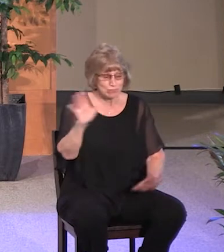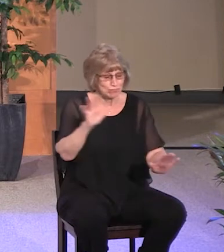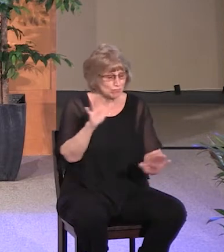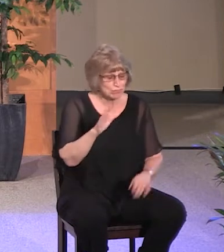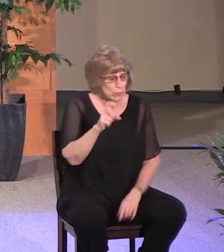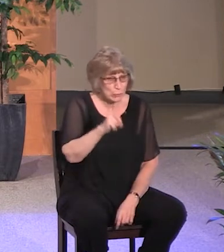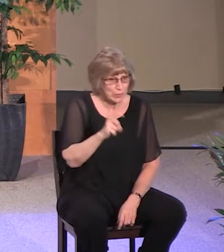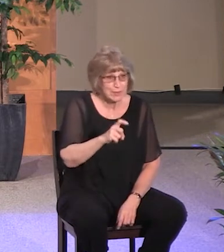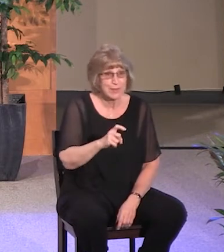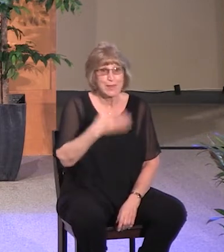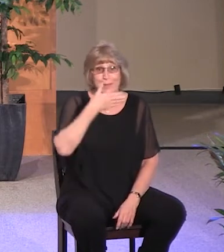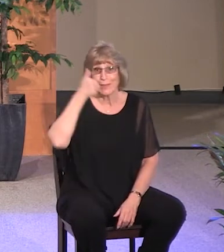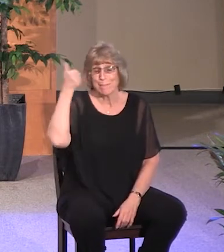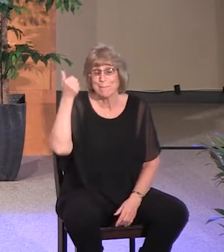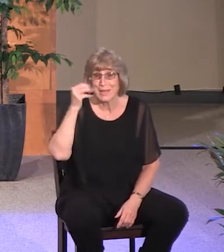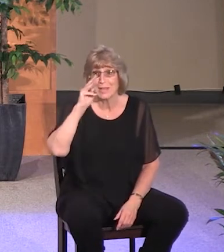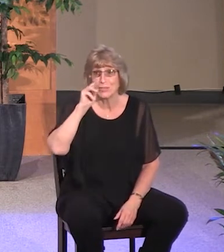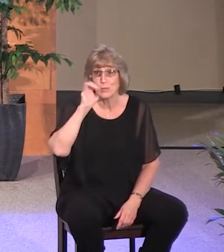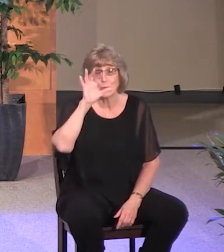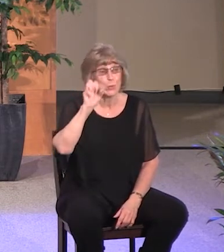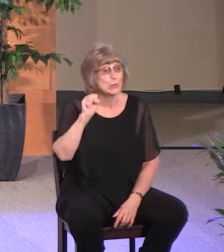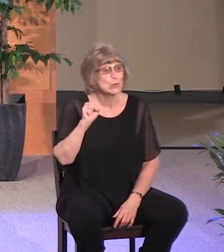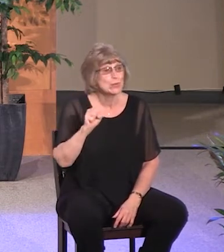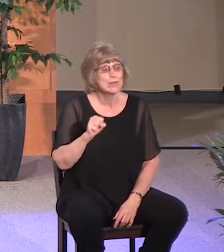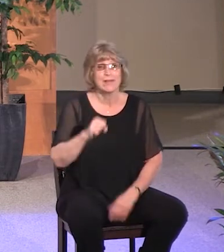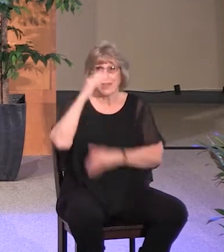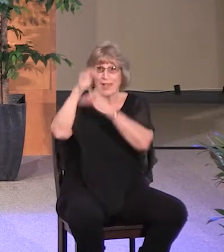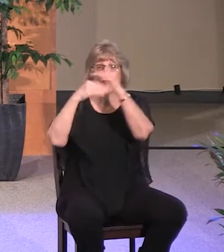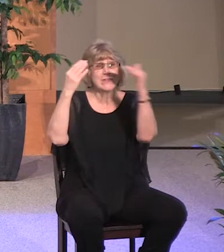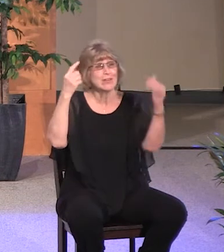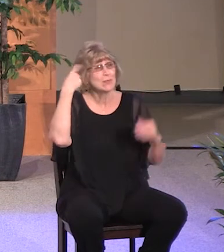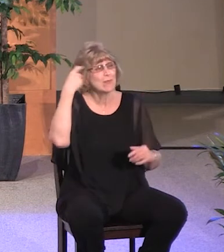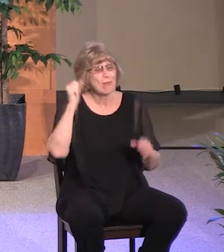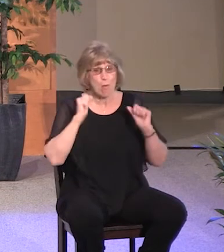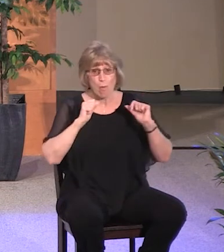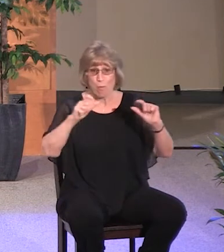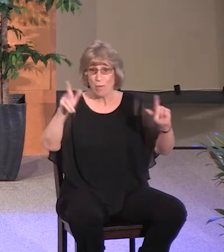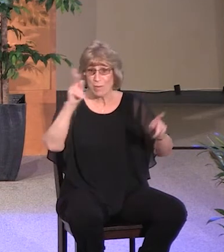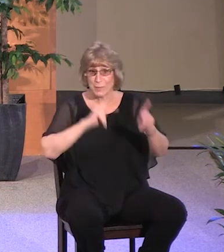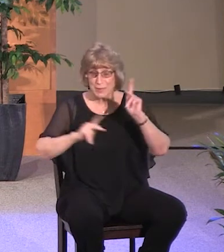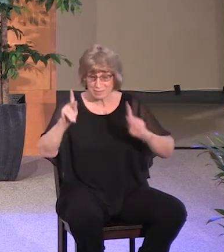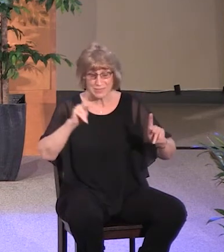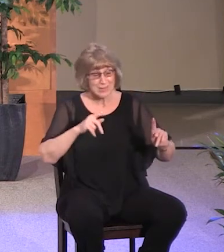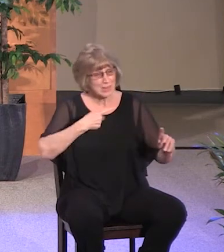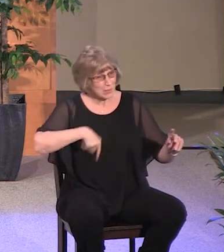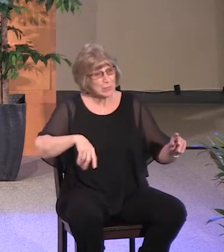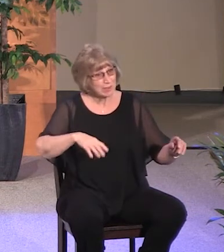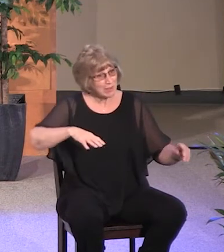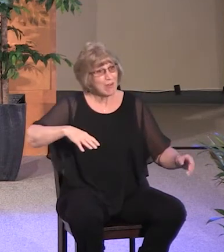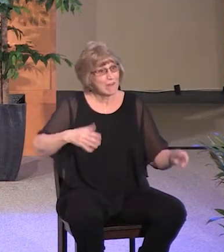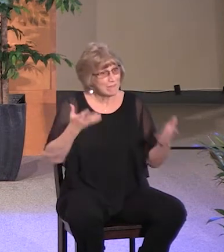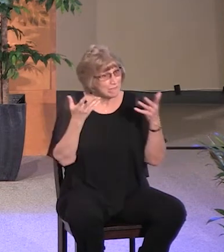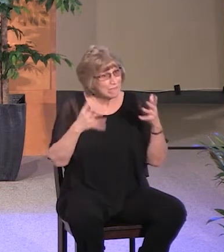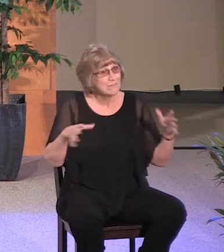that heaven is available to every one of us. Now, we are already worthy of heaven.